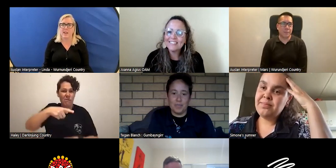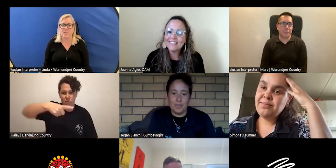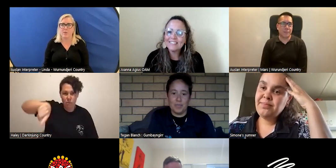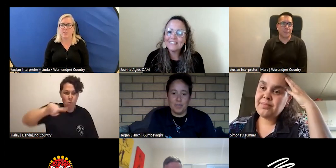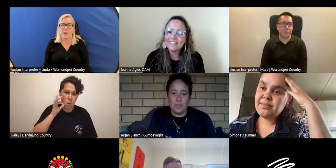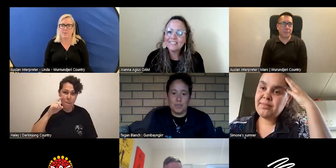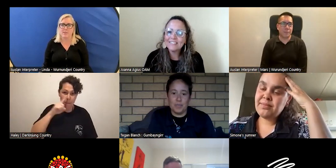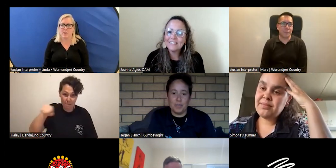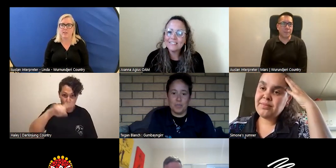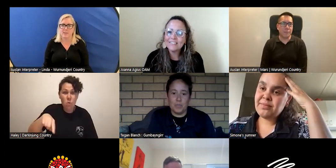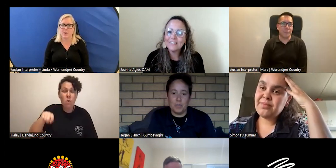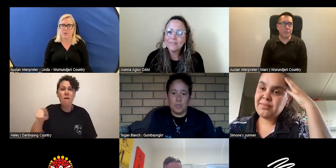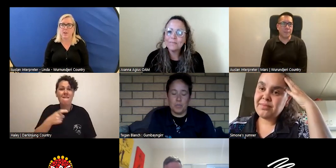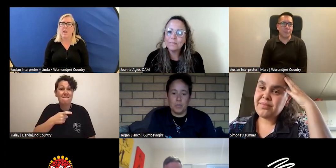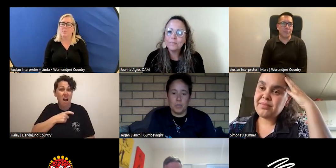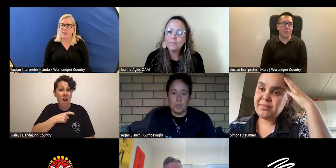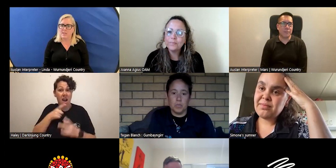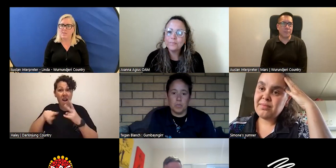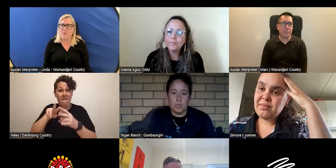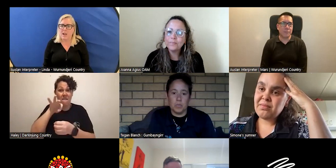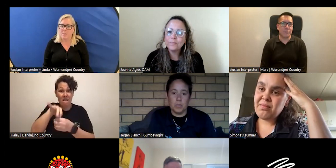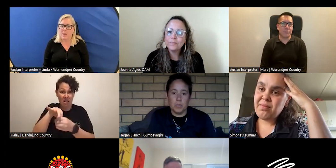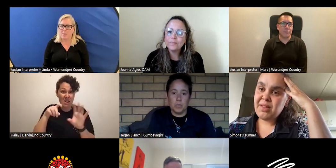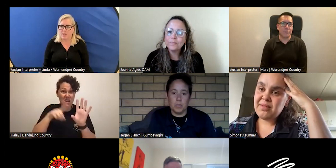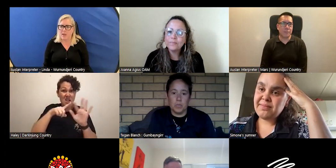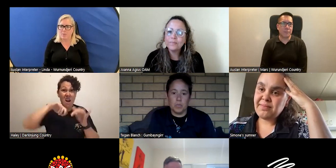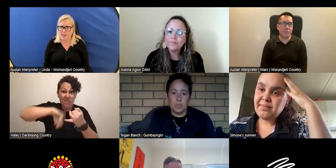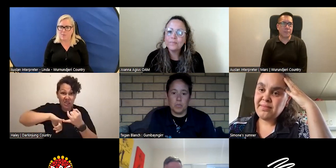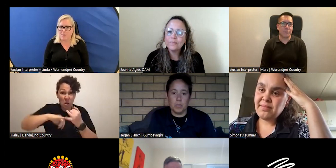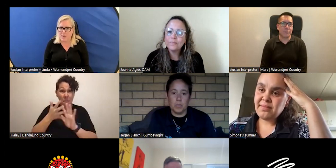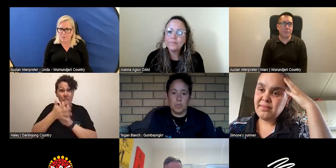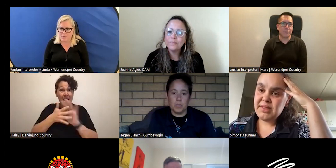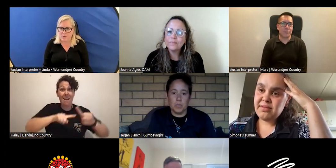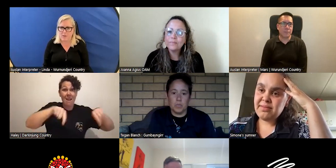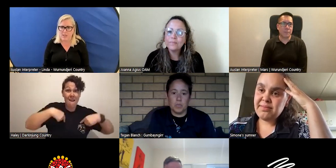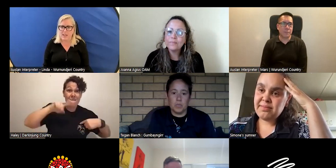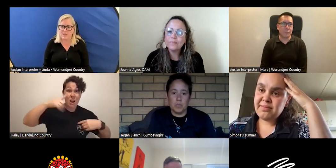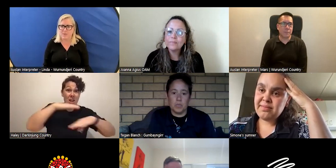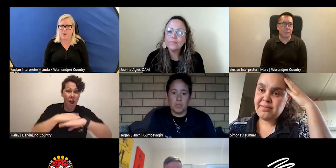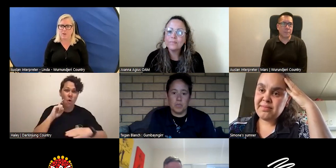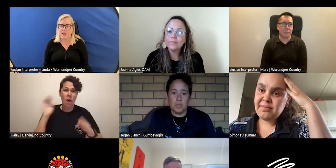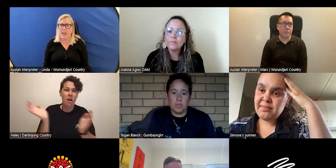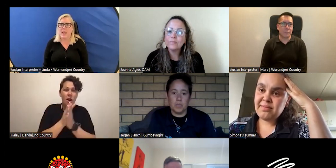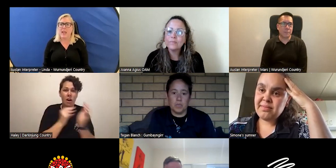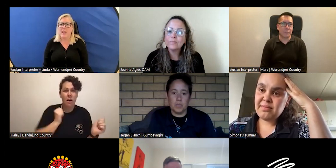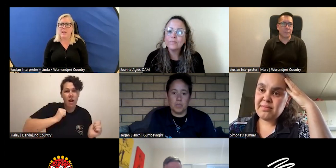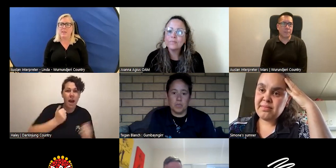and I agree with you absolutely, Simone. But lots of white people are really fearful of a yes